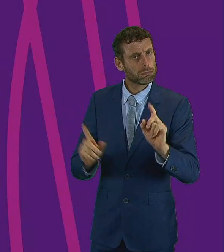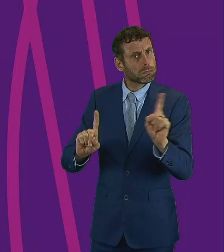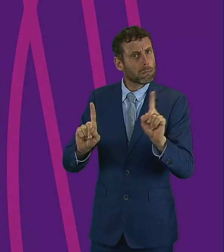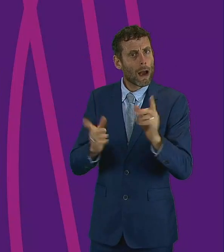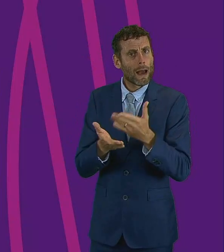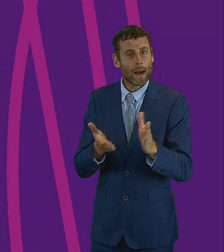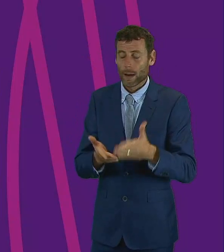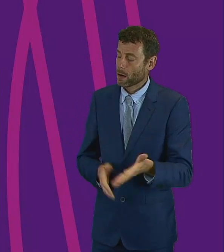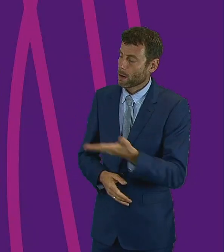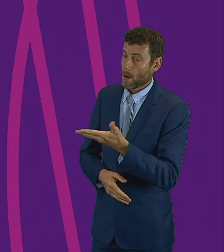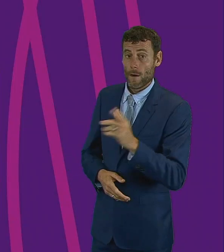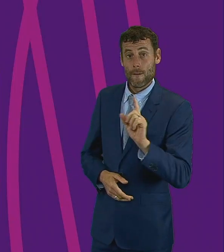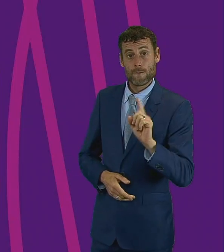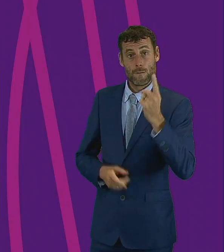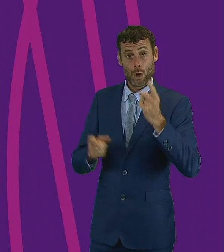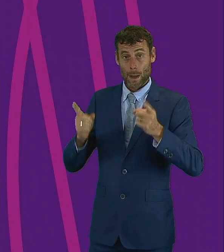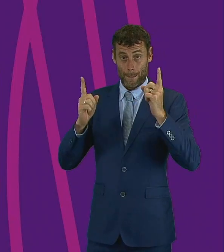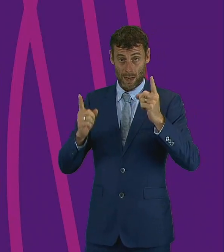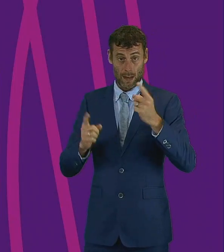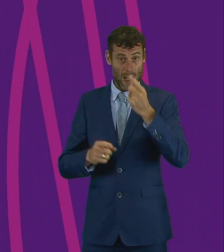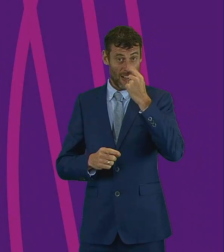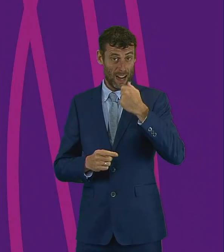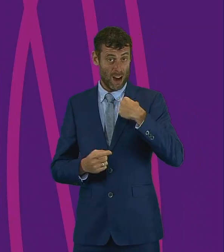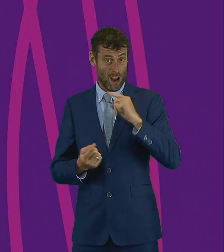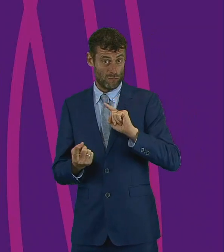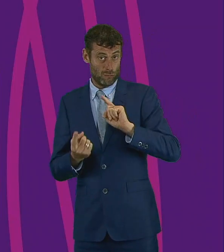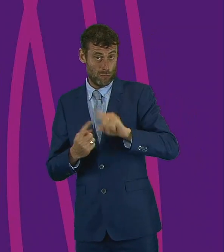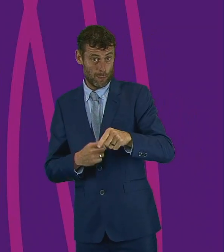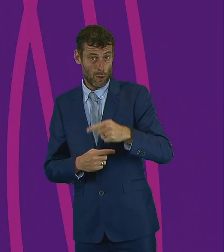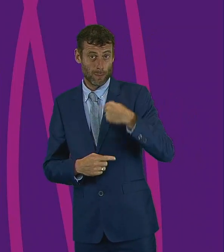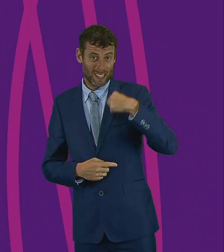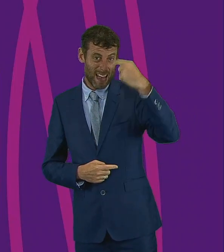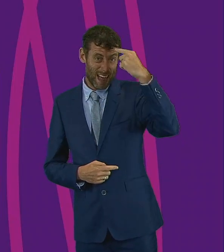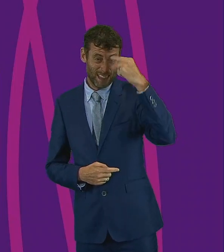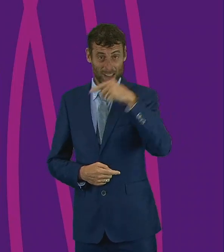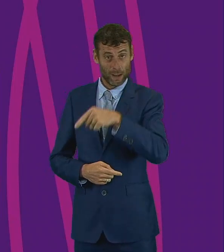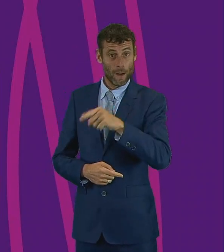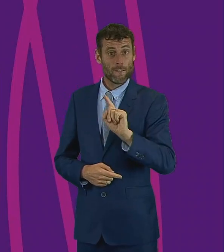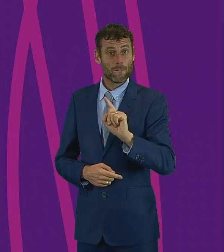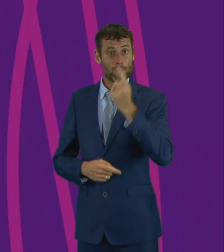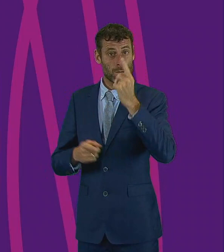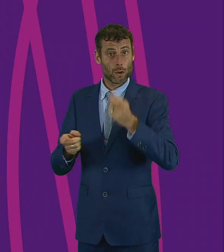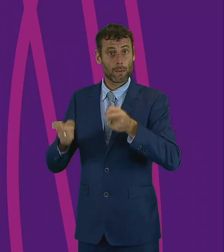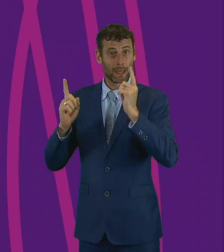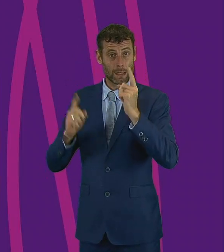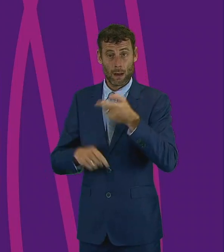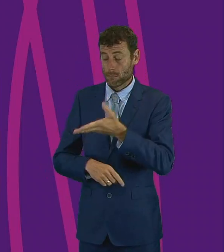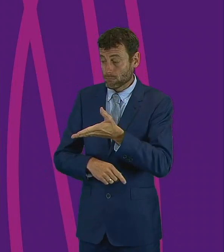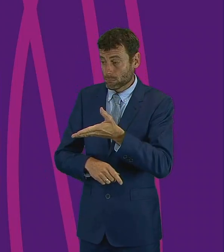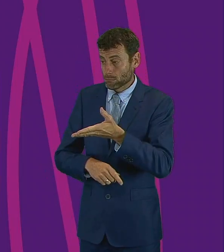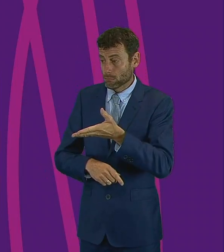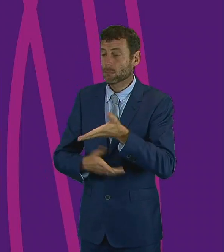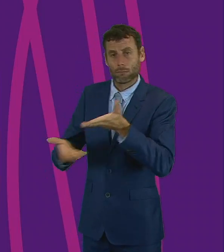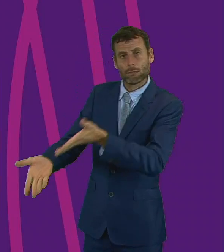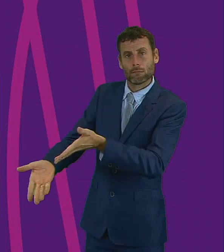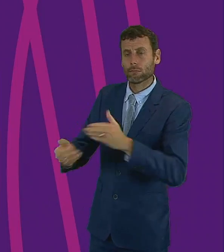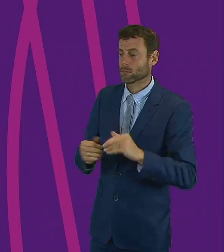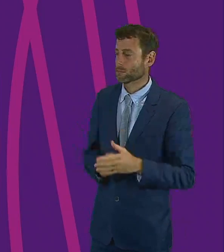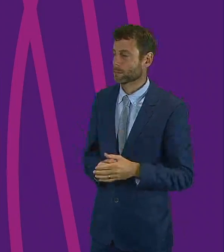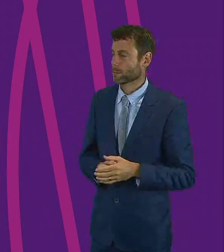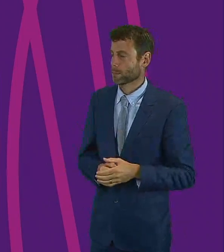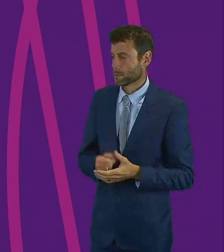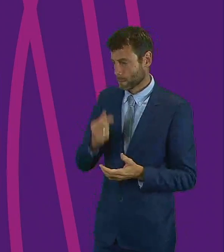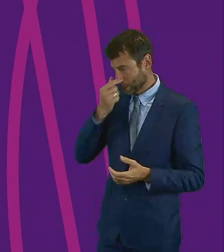First Minister, would you mind if I responded to this and then, because I believe the First Minister, you will, well, First Minister. When